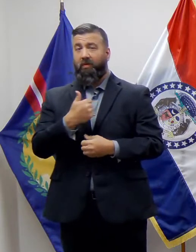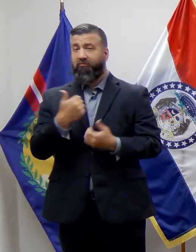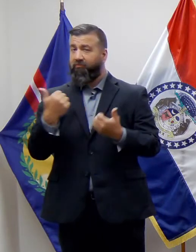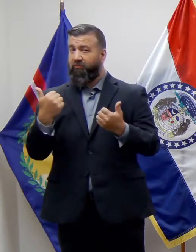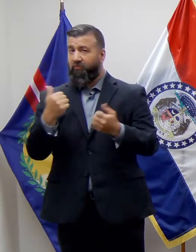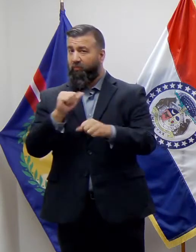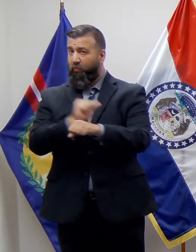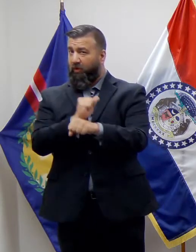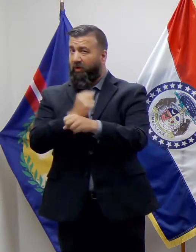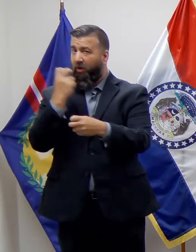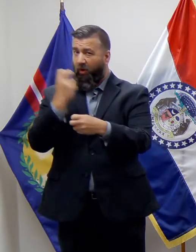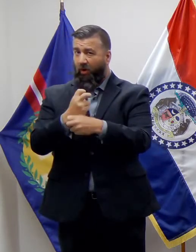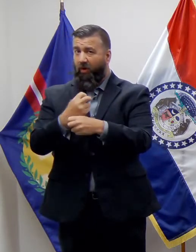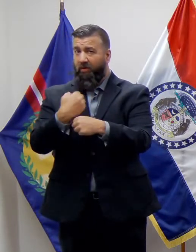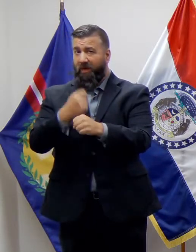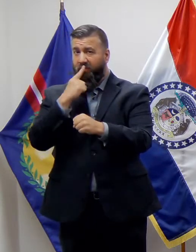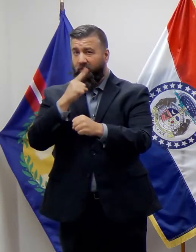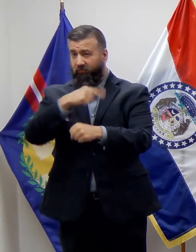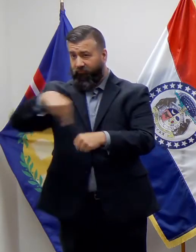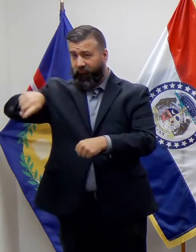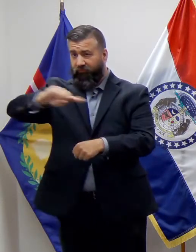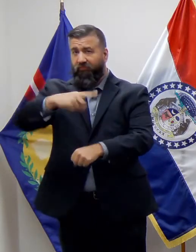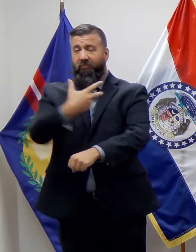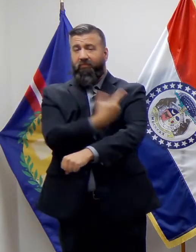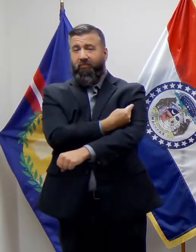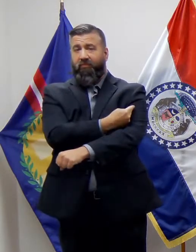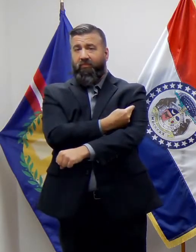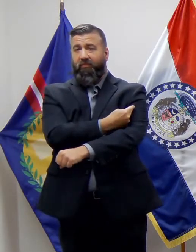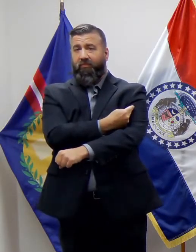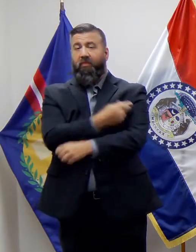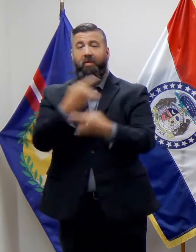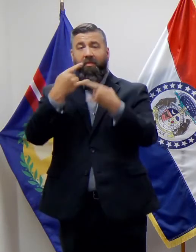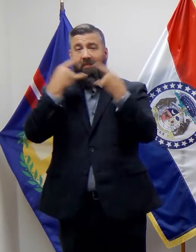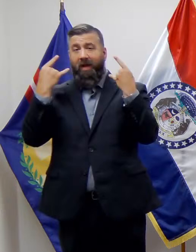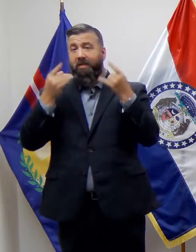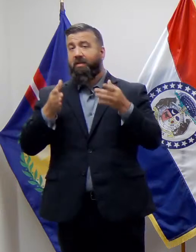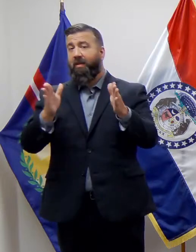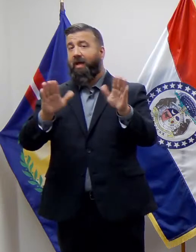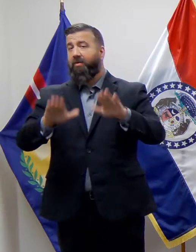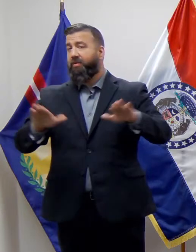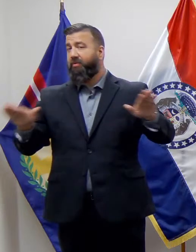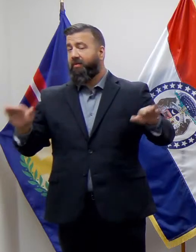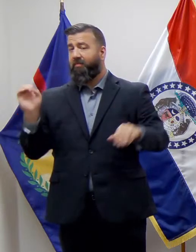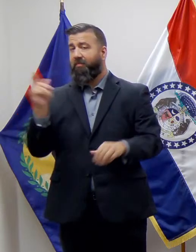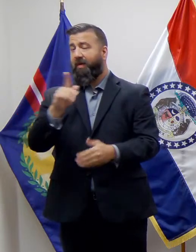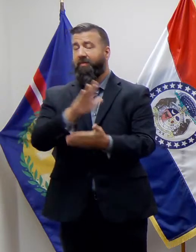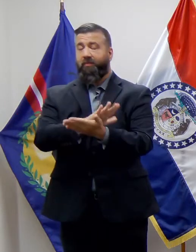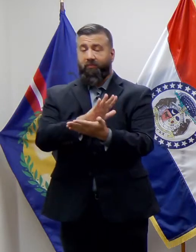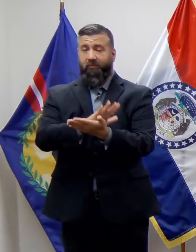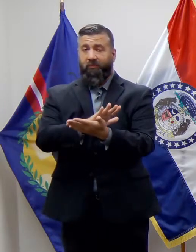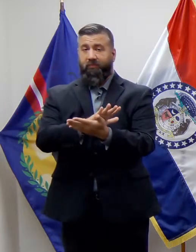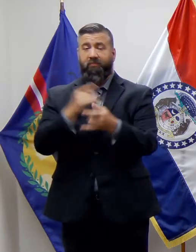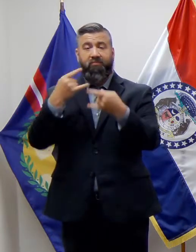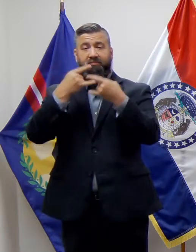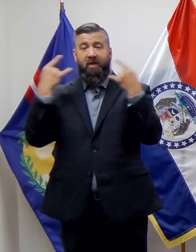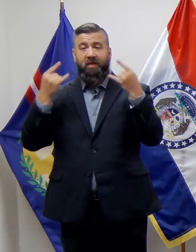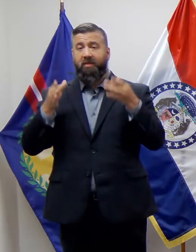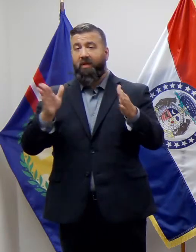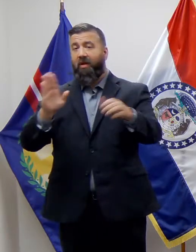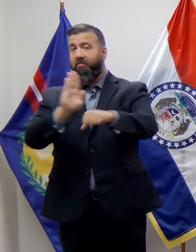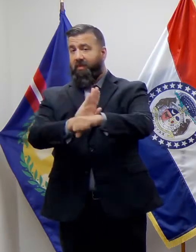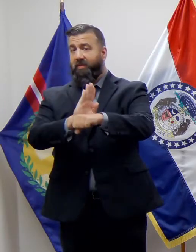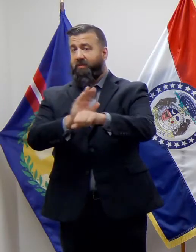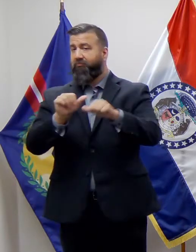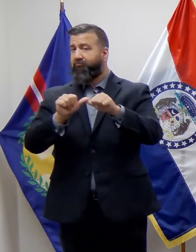vaccination rates higher, masks will allow our kids to get back into the classroom. Masks will allow our businesses to remain open,